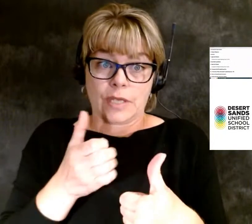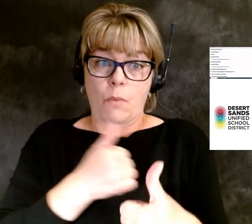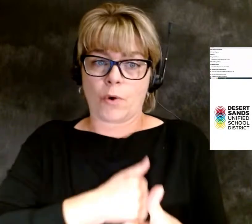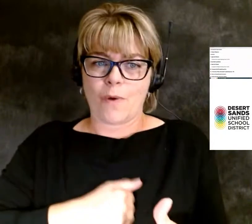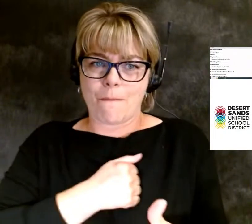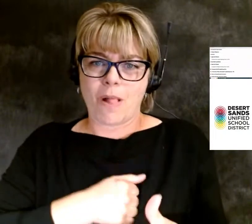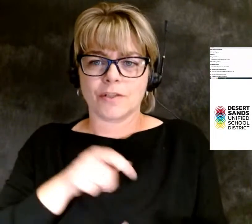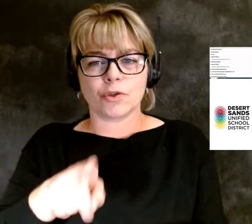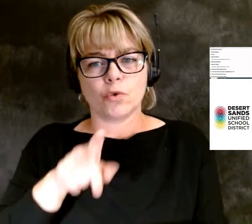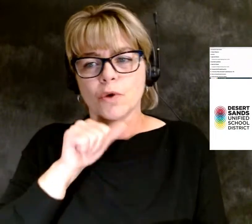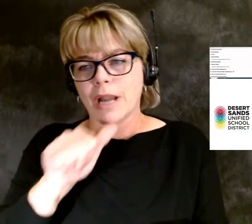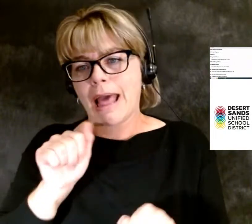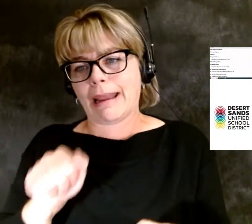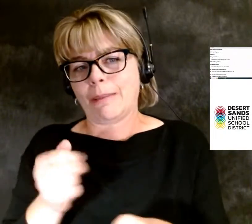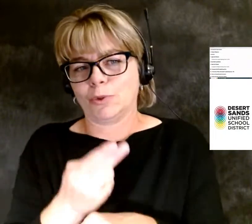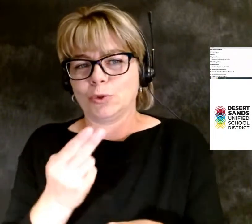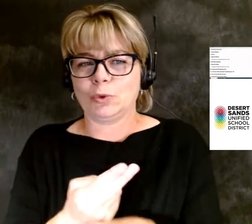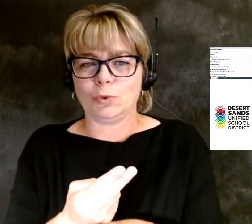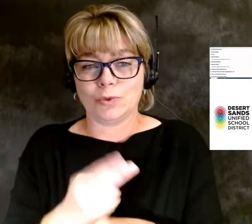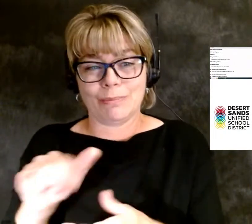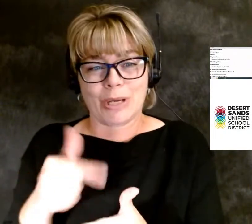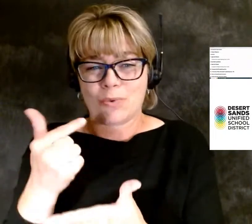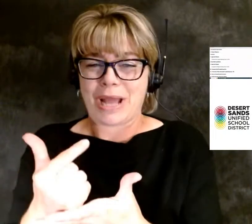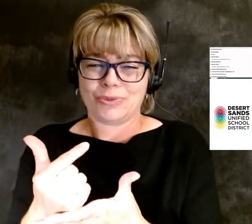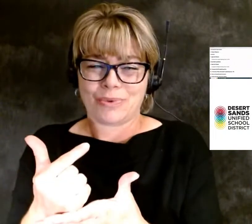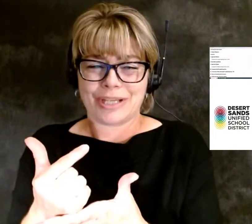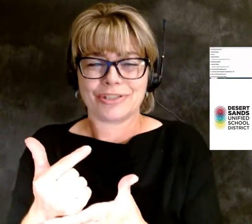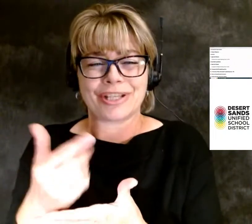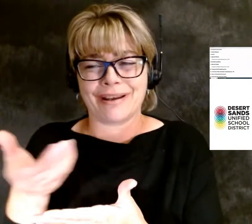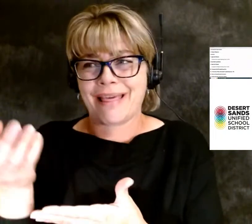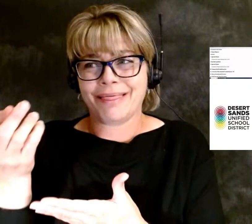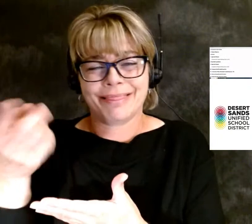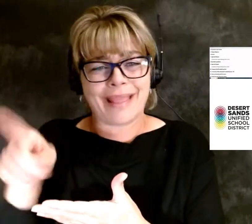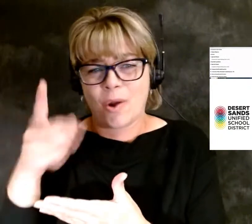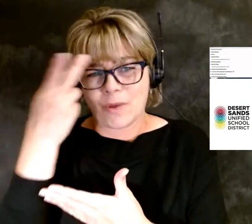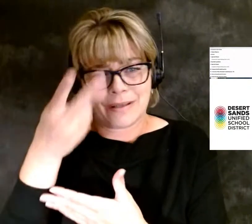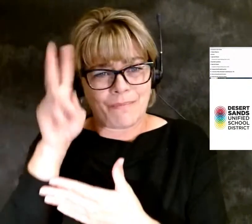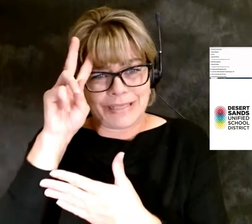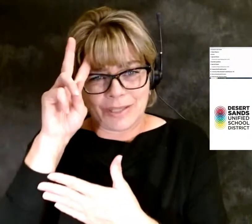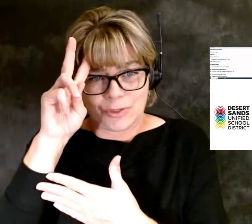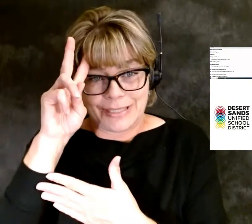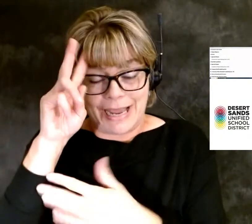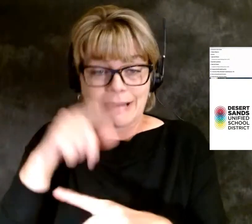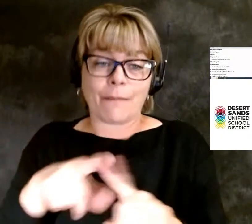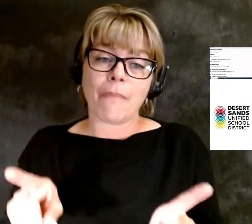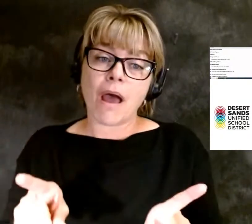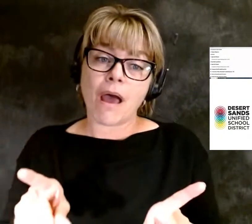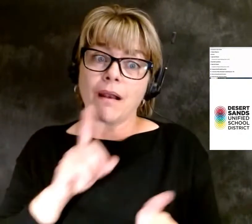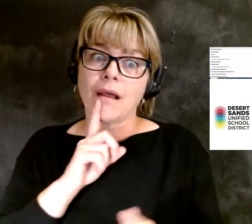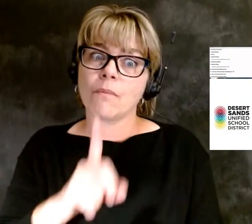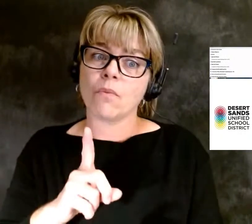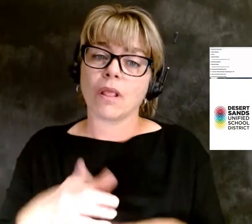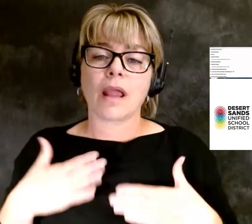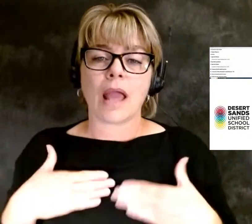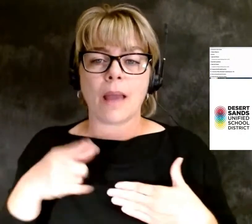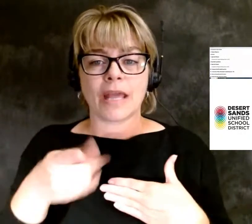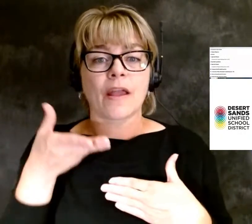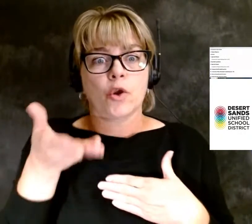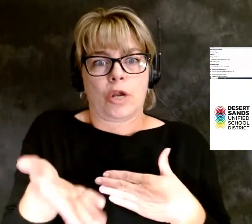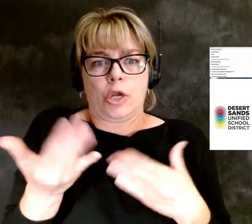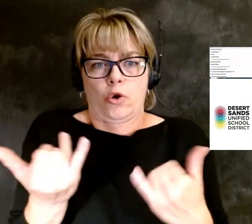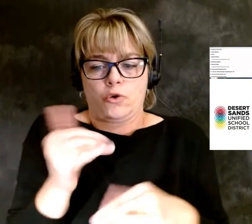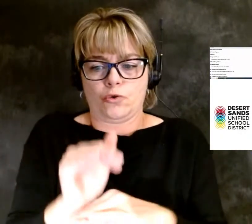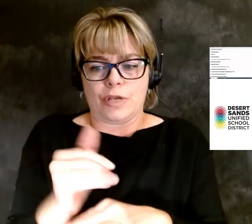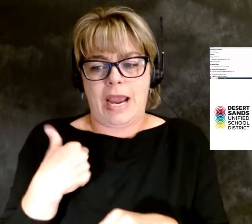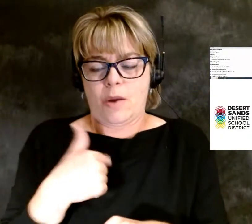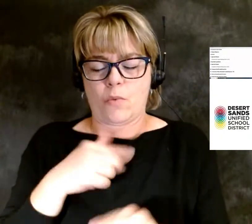wear those at graduation for the mix-up. But I will selfishly say that I'm glad that you're here so that we got to see you because we're so proud